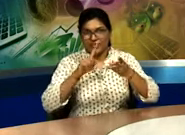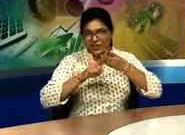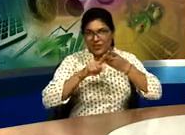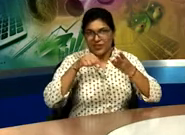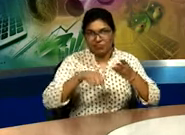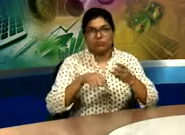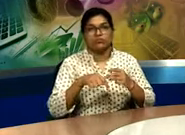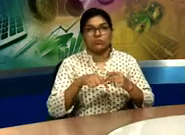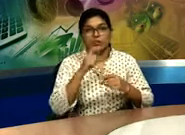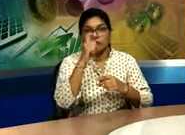points.